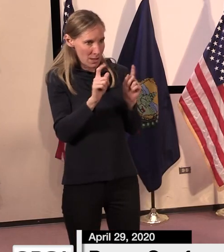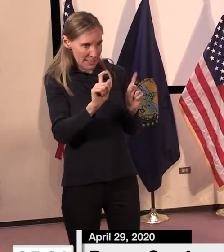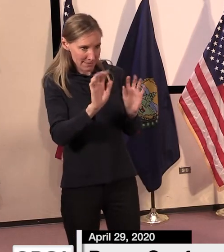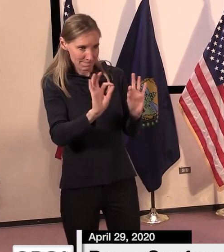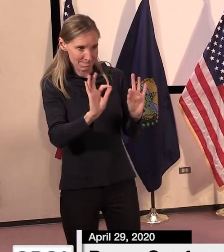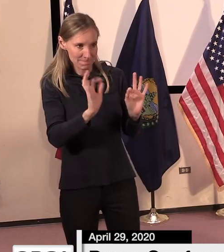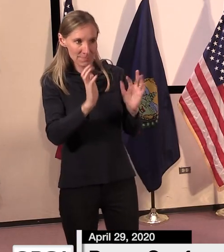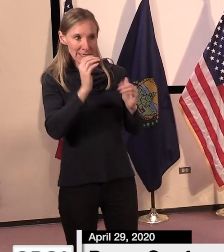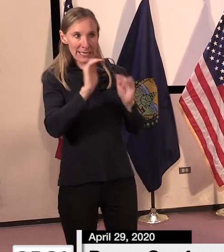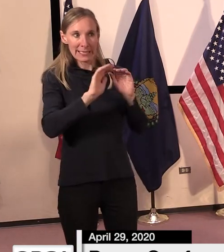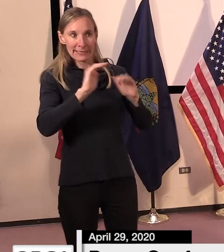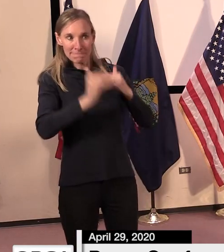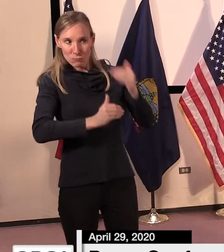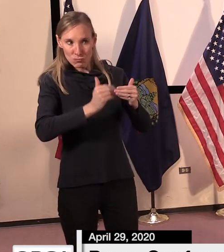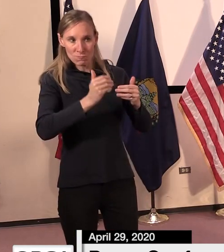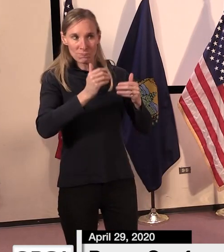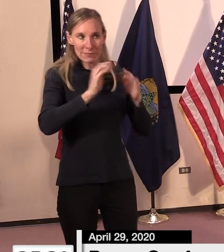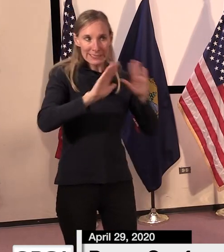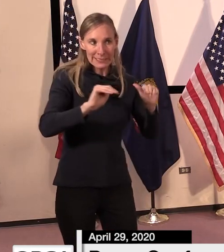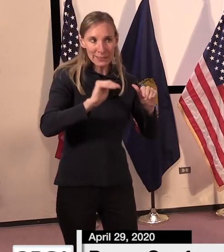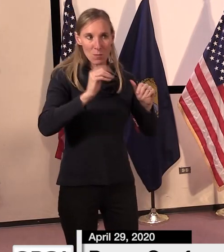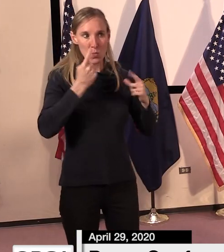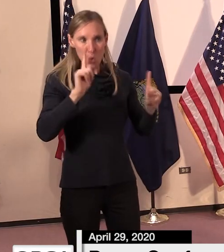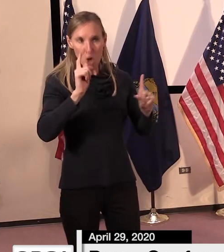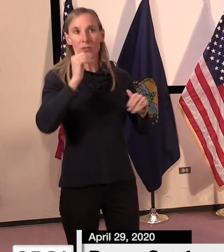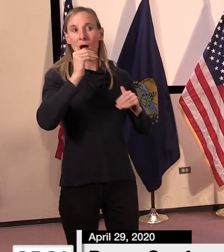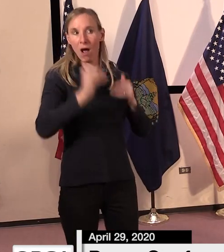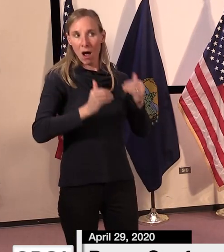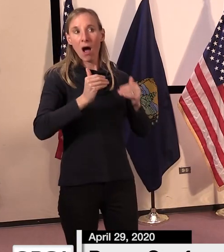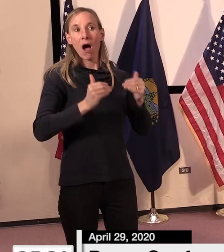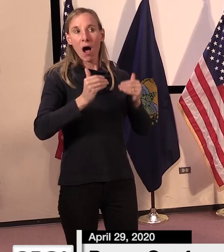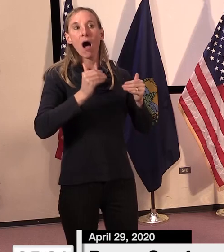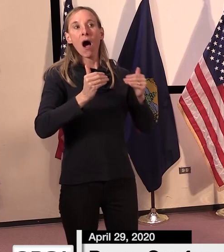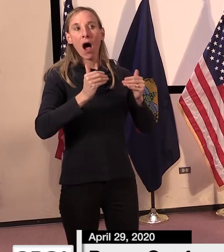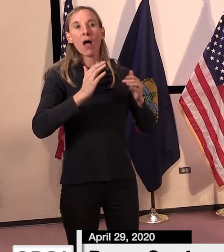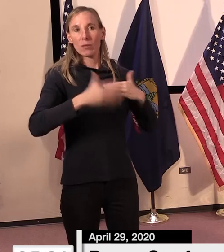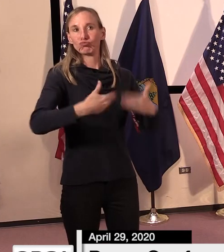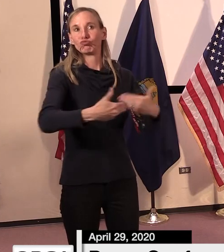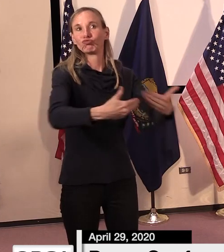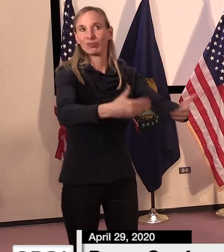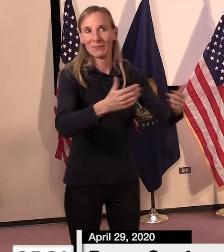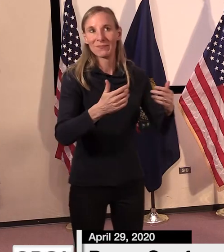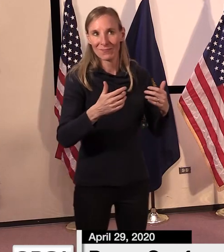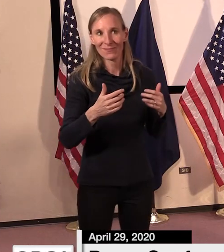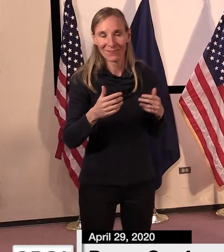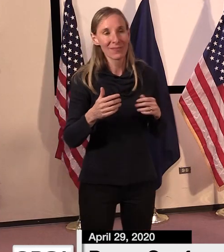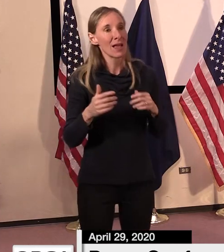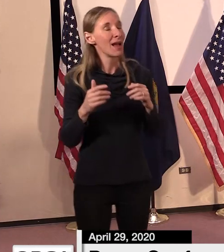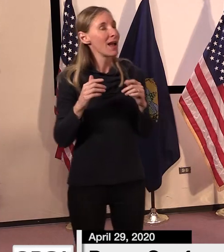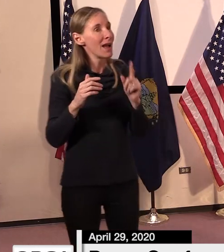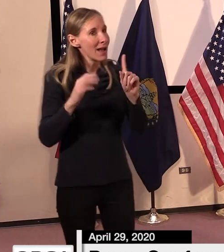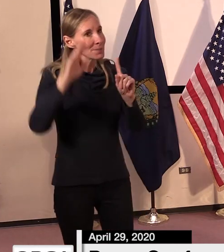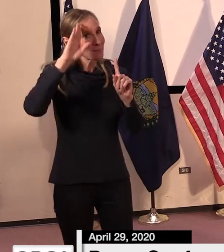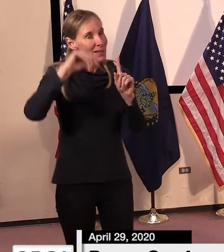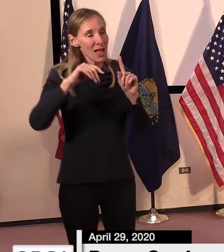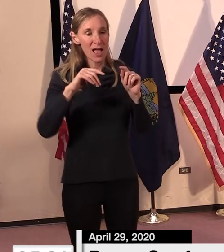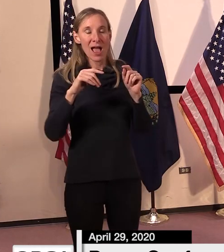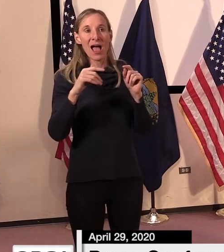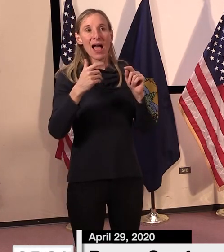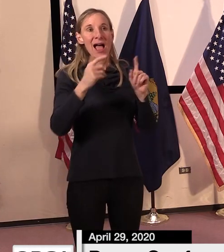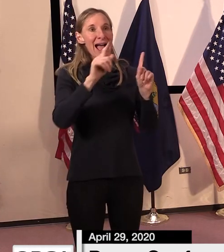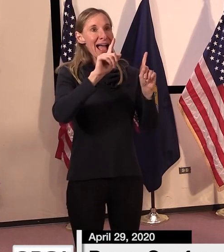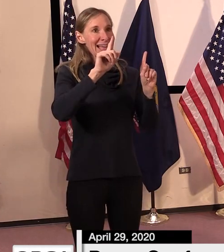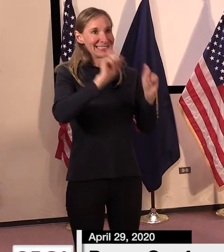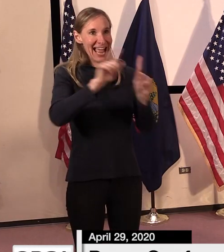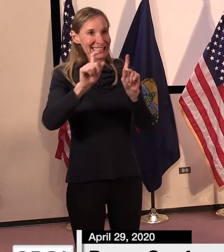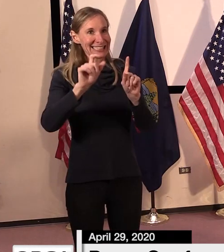soon. It's also important to remember that no matter what amount of testing we do, it won't completely